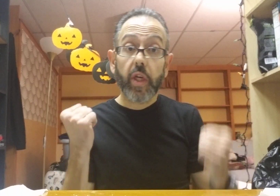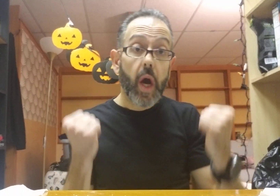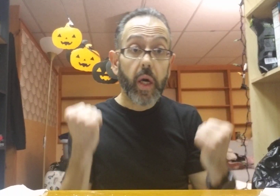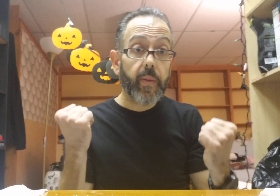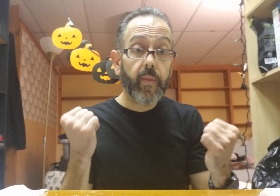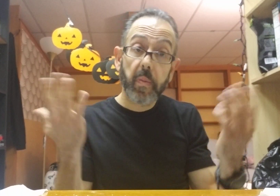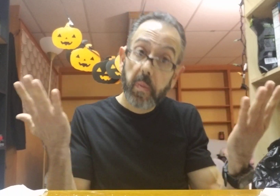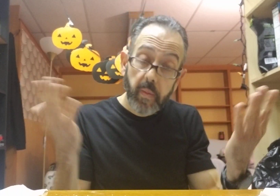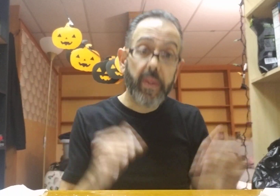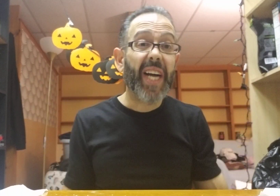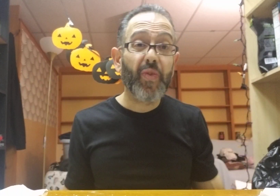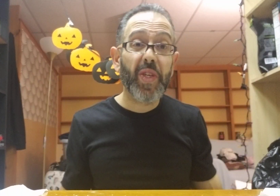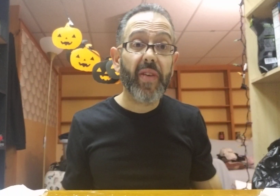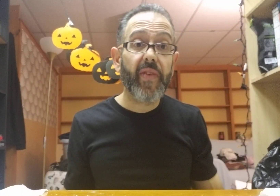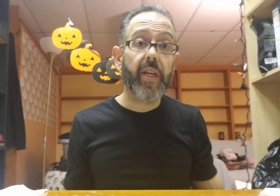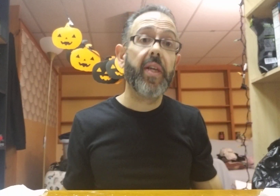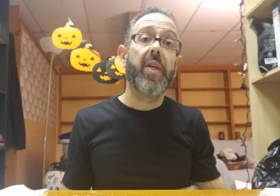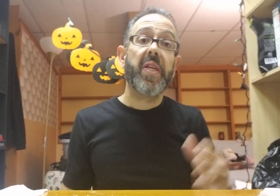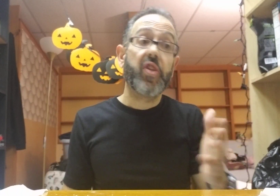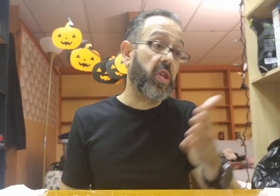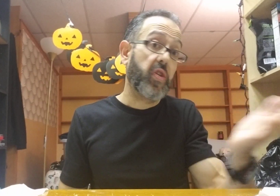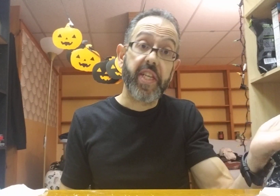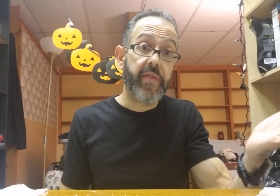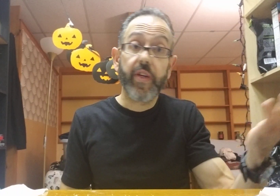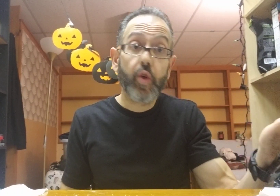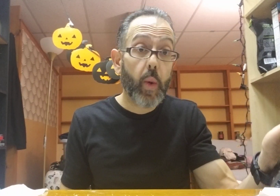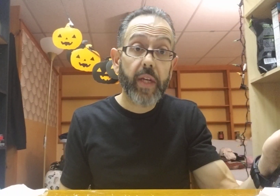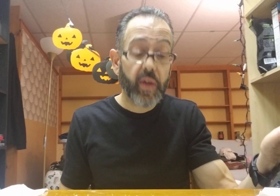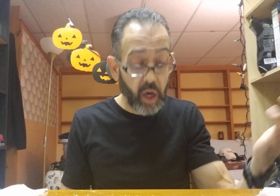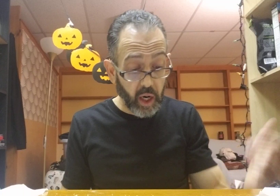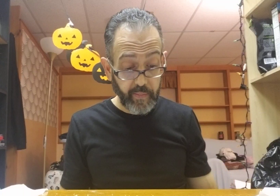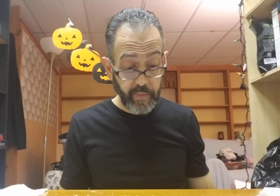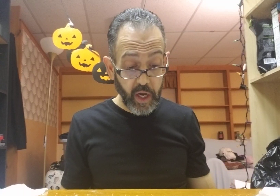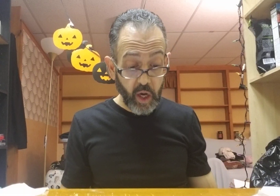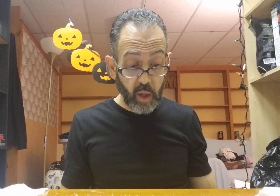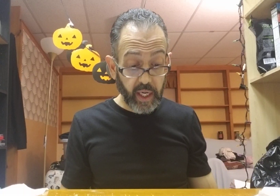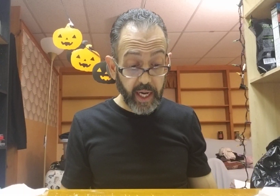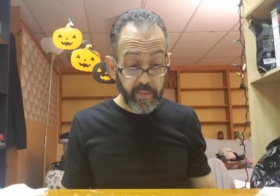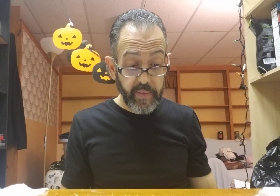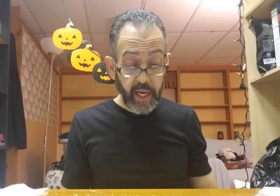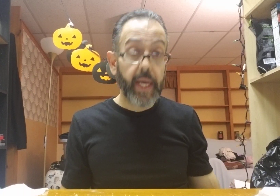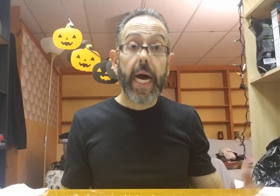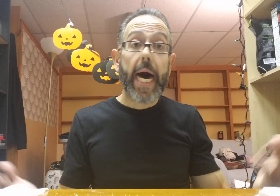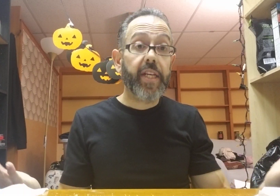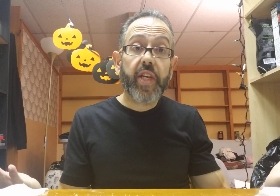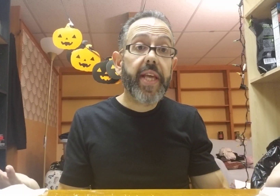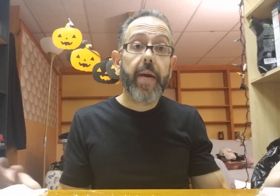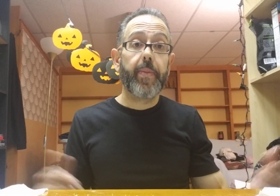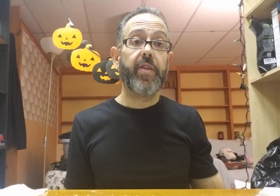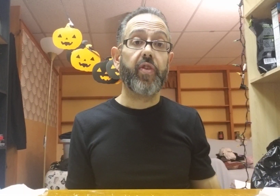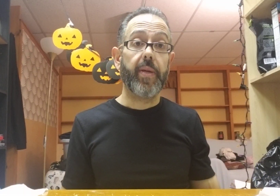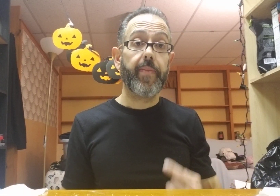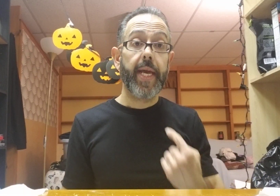car. Not specific. It's just the individual wants a car. Okay, I see that person.